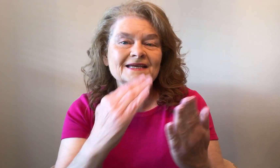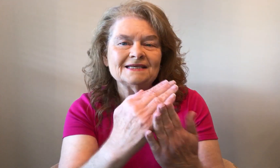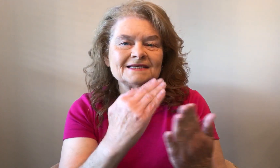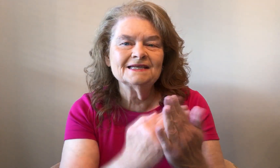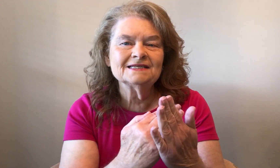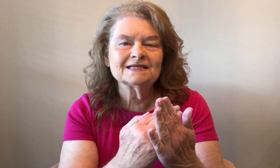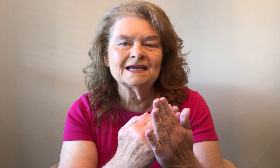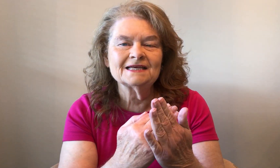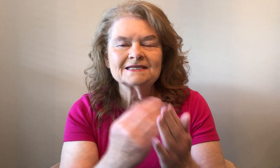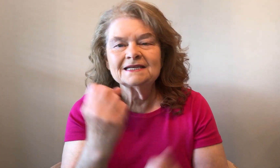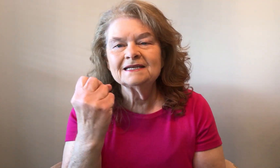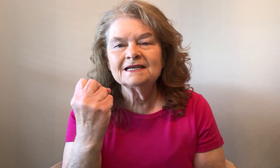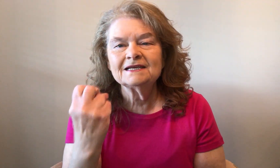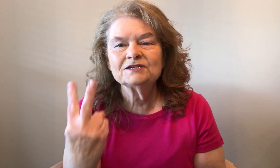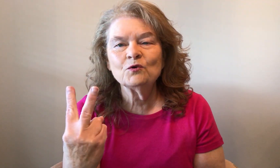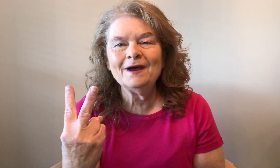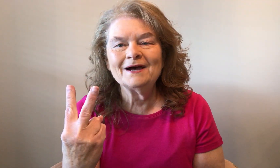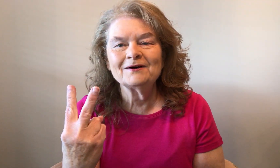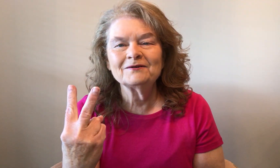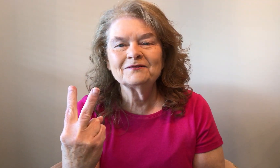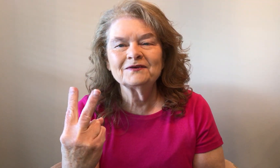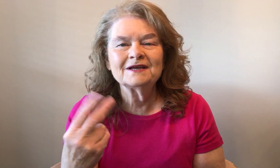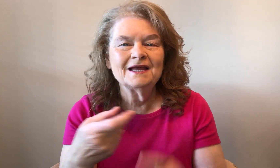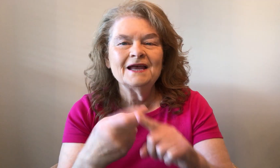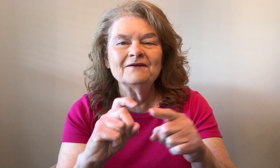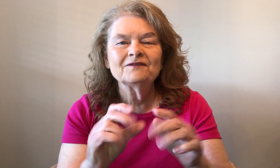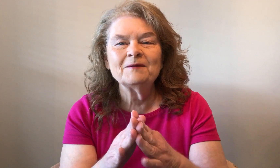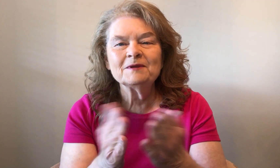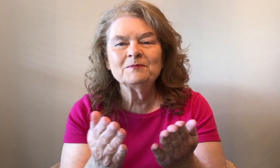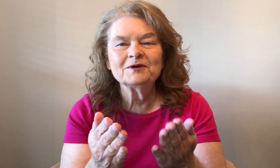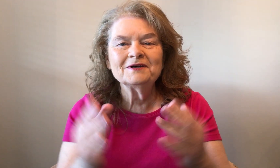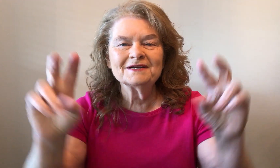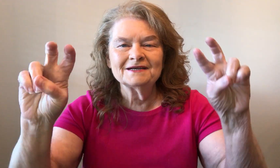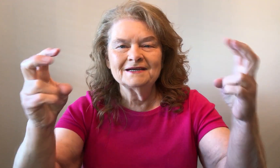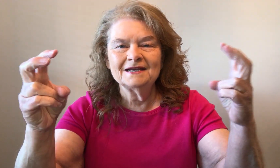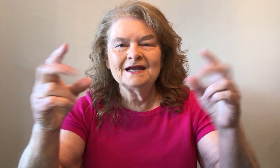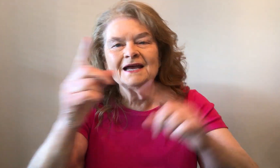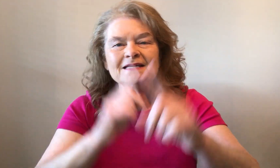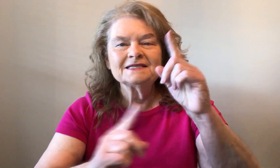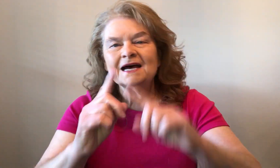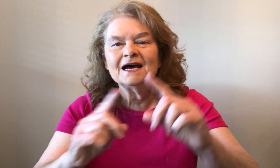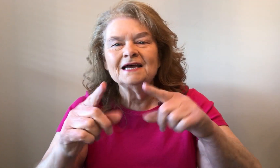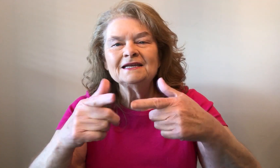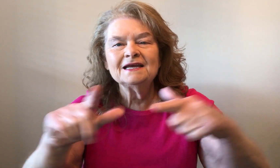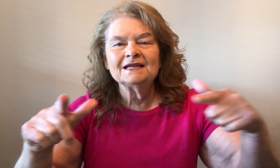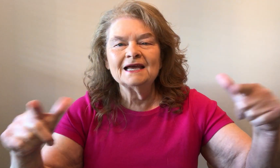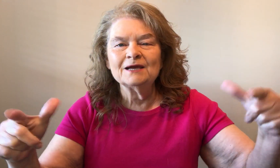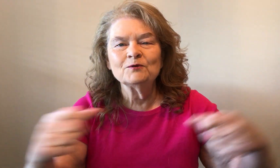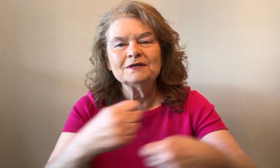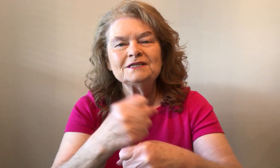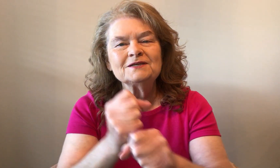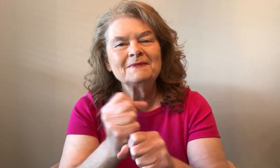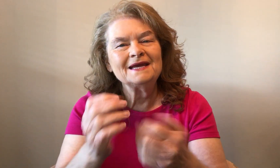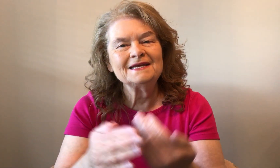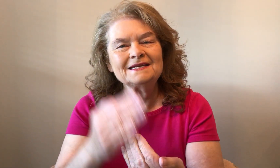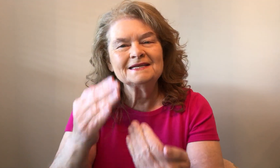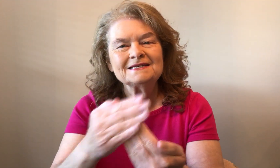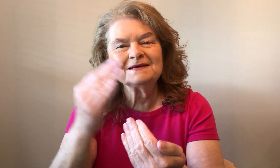This is lesson 12 from the book Sign Language Made